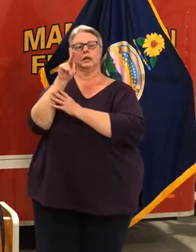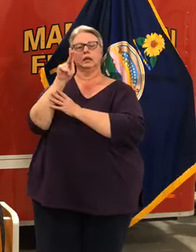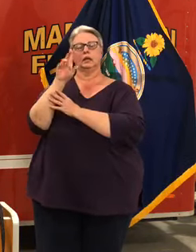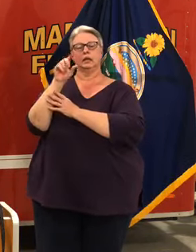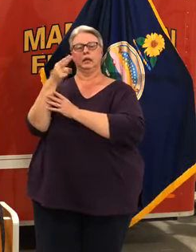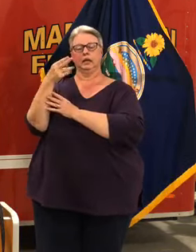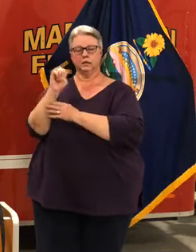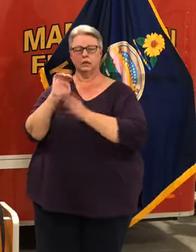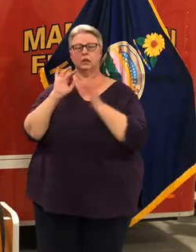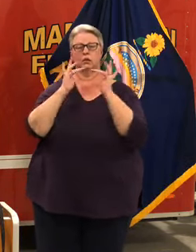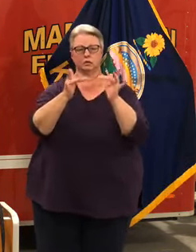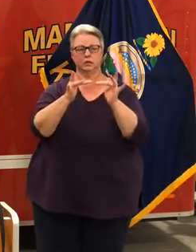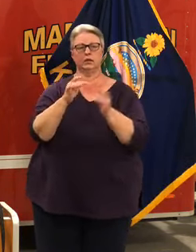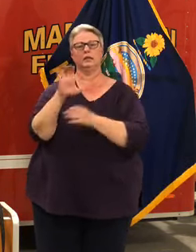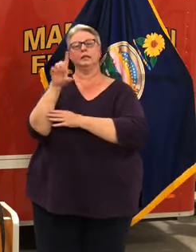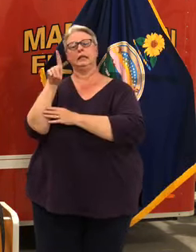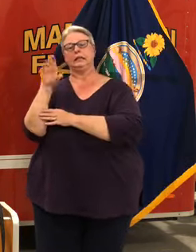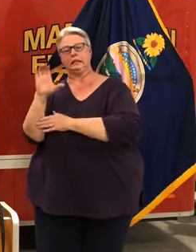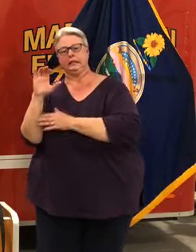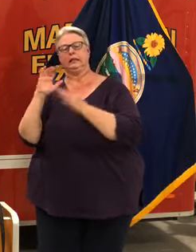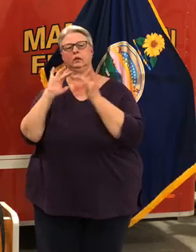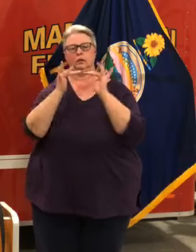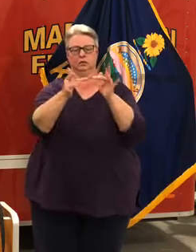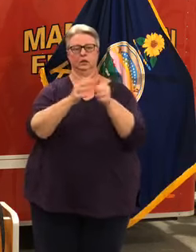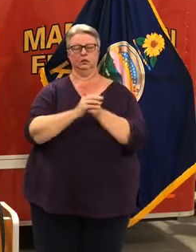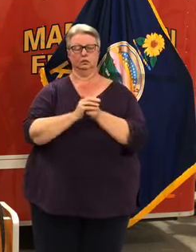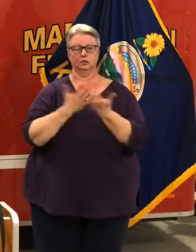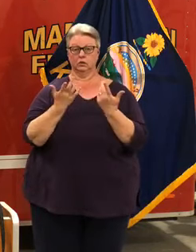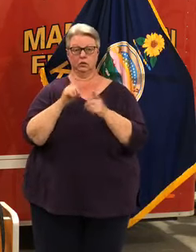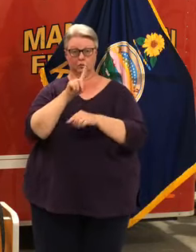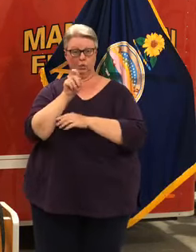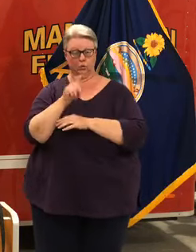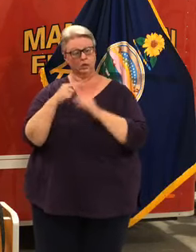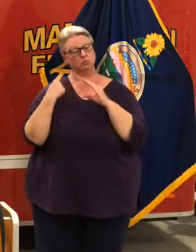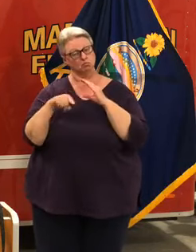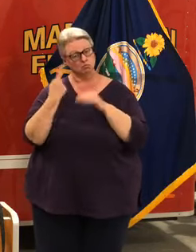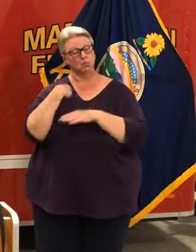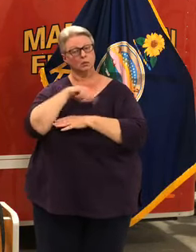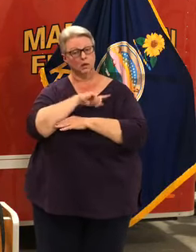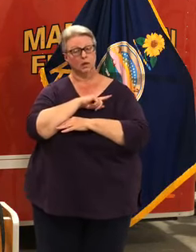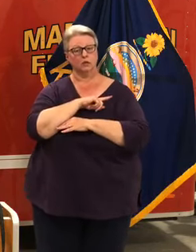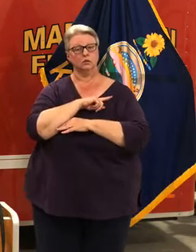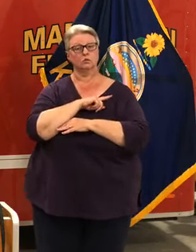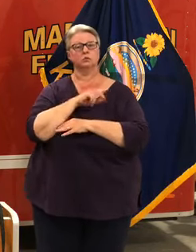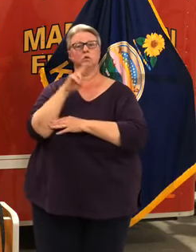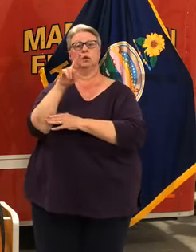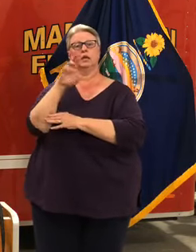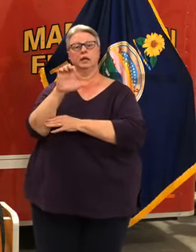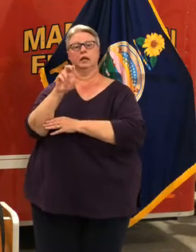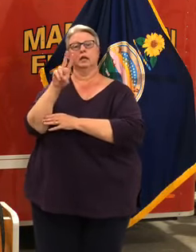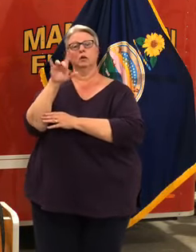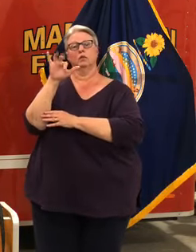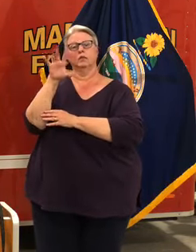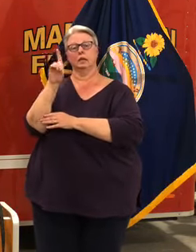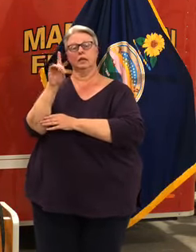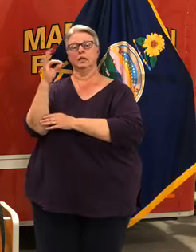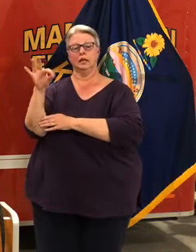of course, the CDC website. If you have questions, please email us at